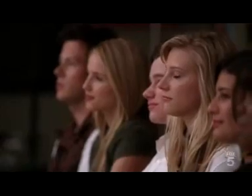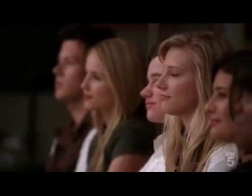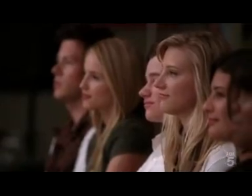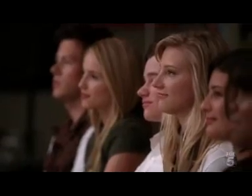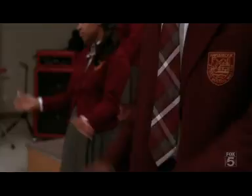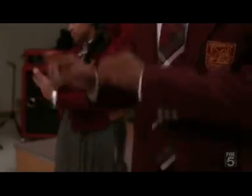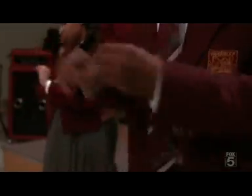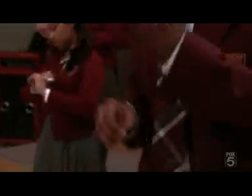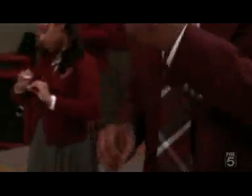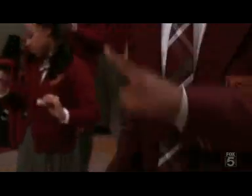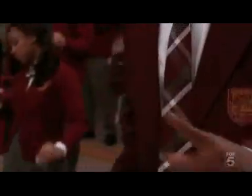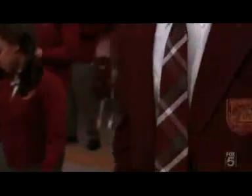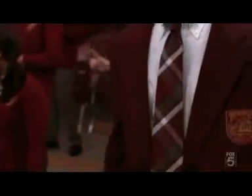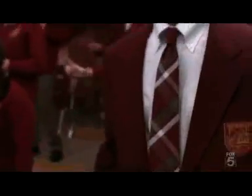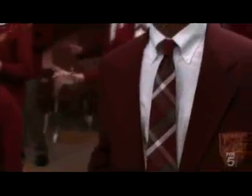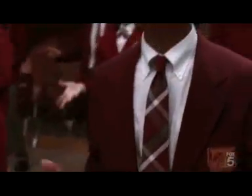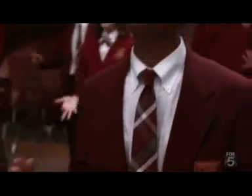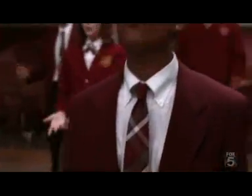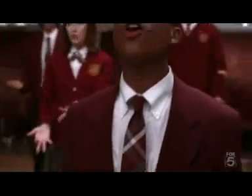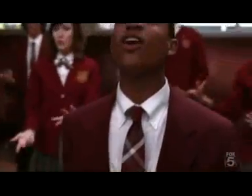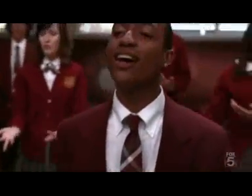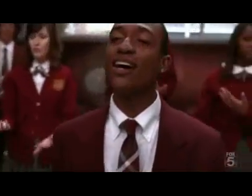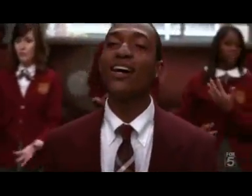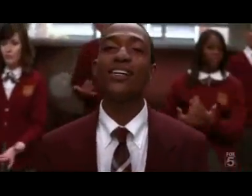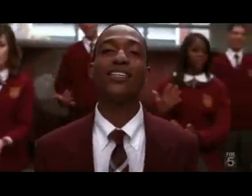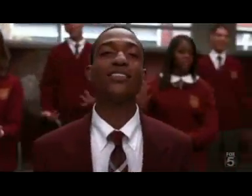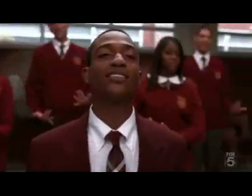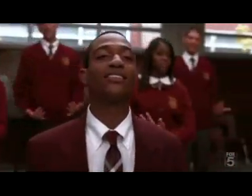No hell below us